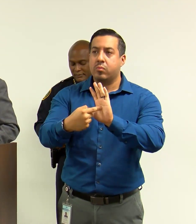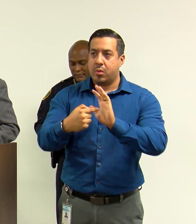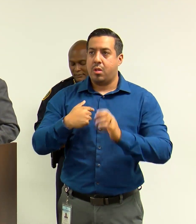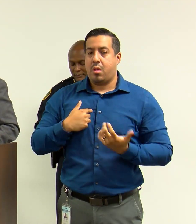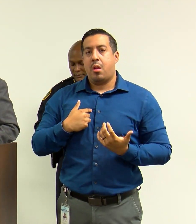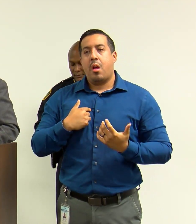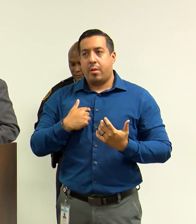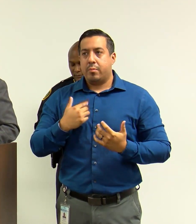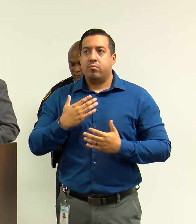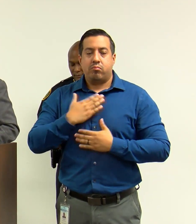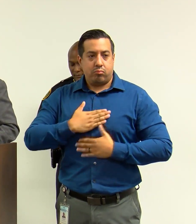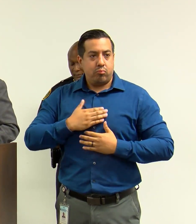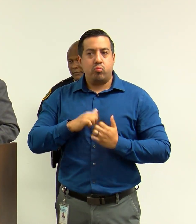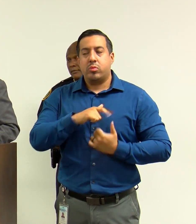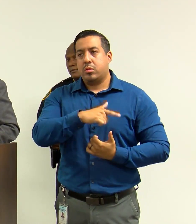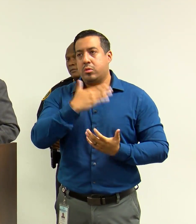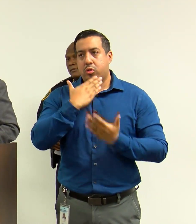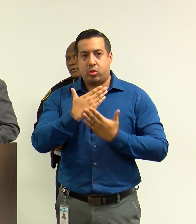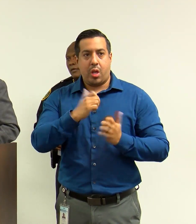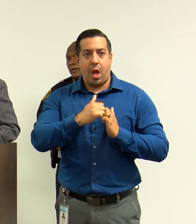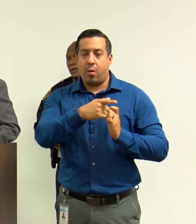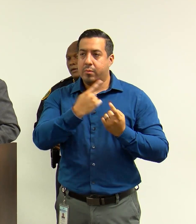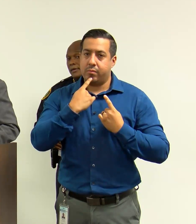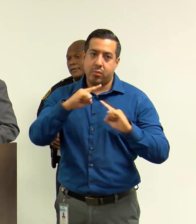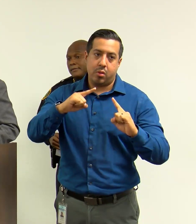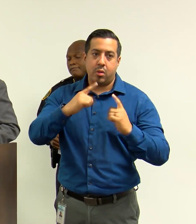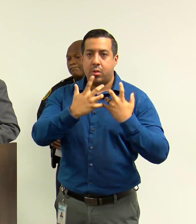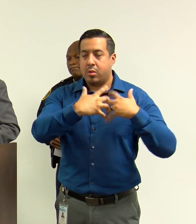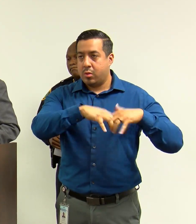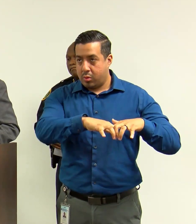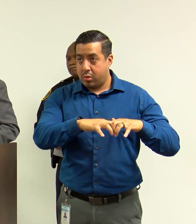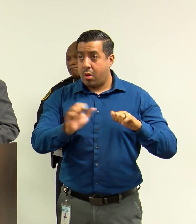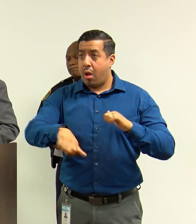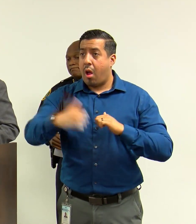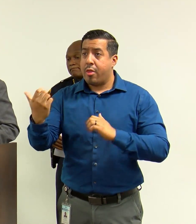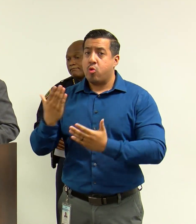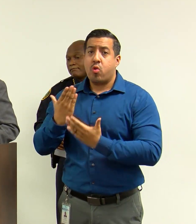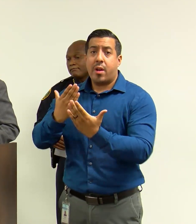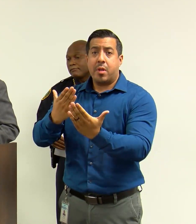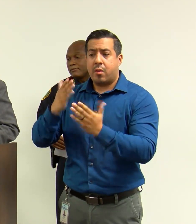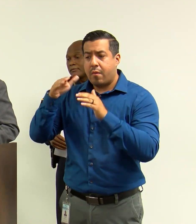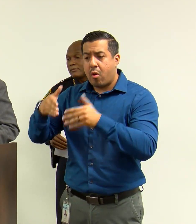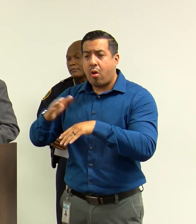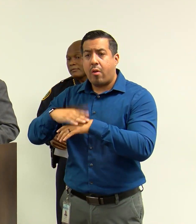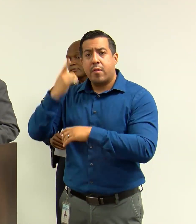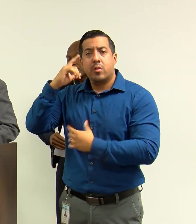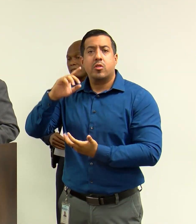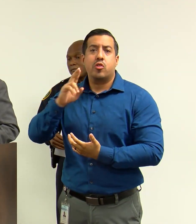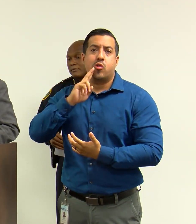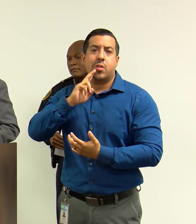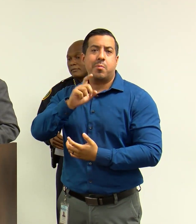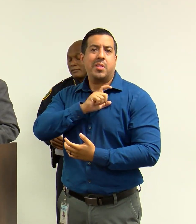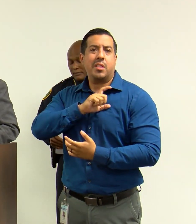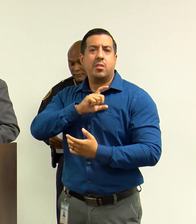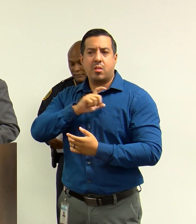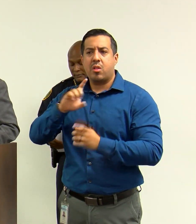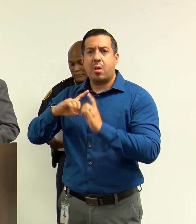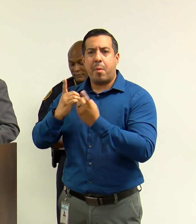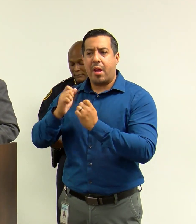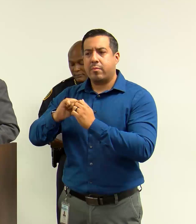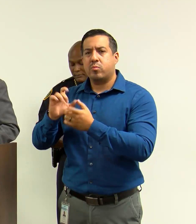has come online and is being rolled out. Another part of the recommendations focused on changing the Houston Police Department's policy on